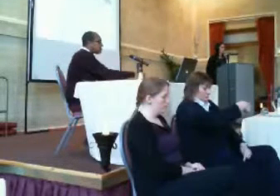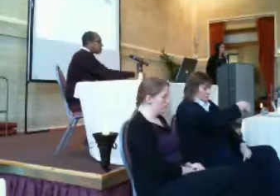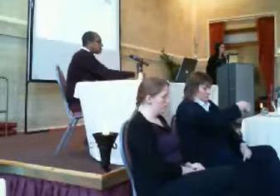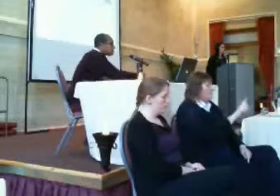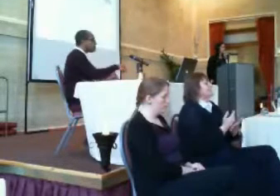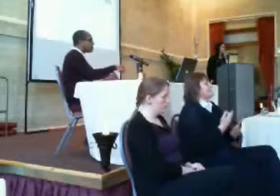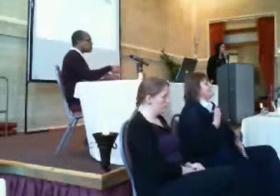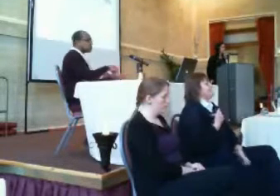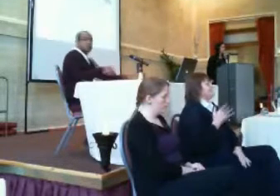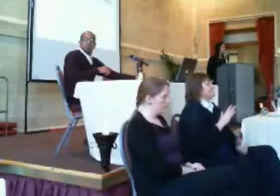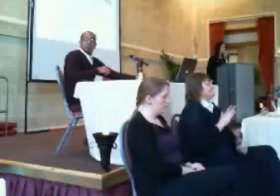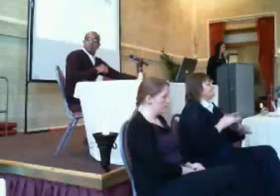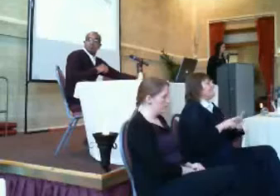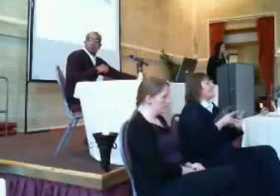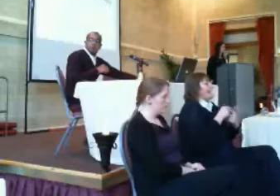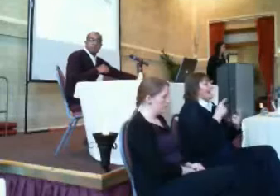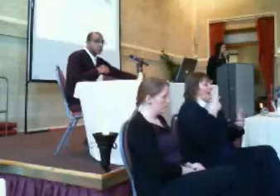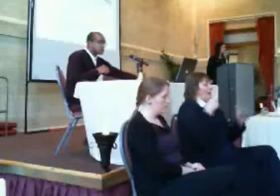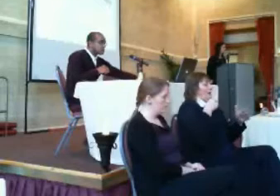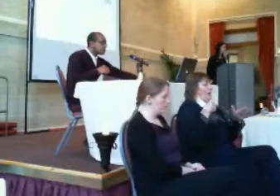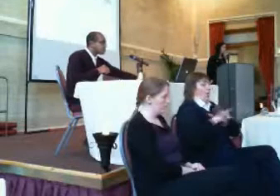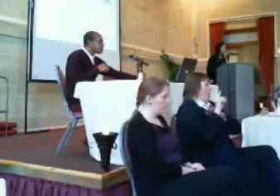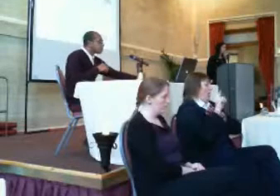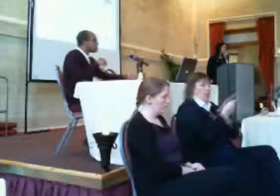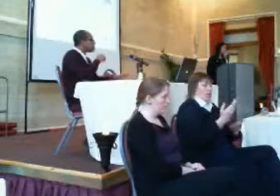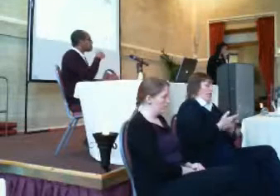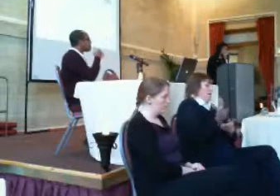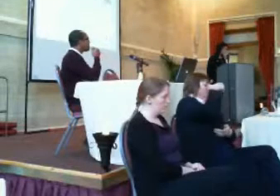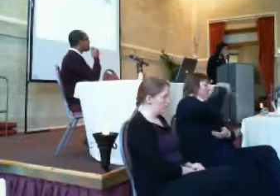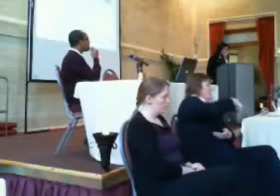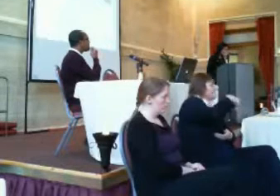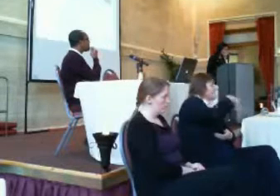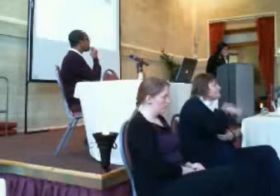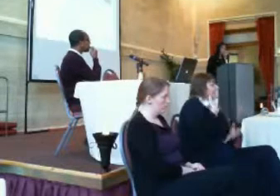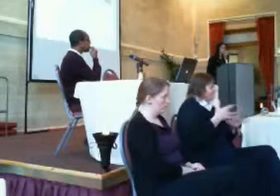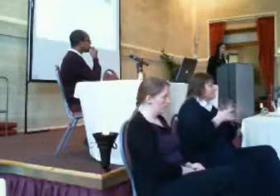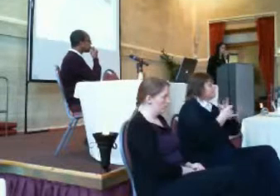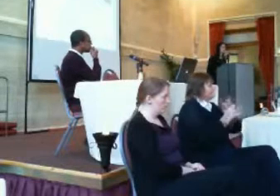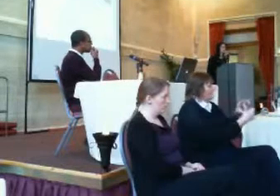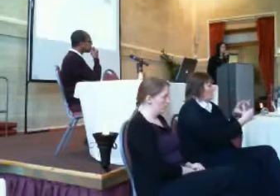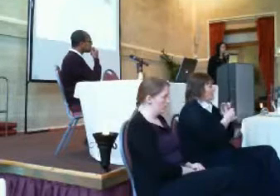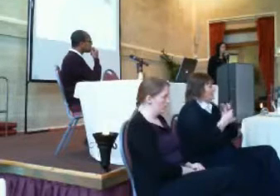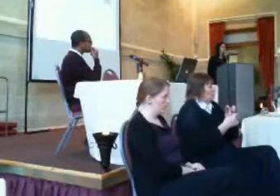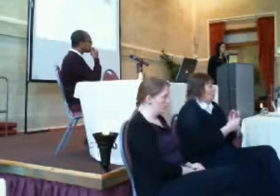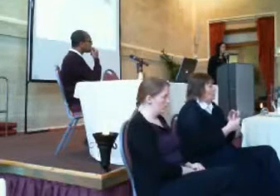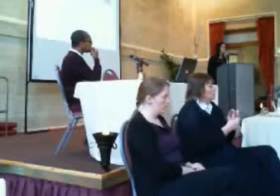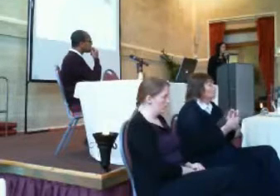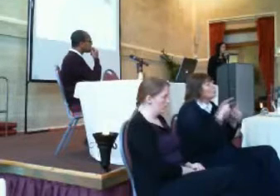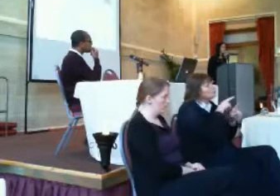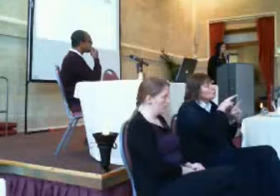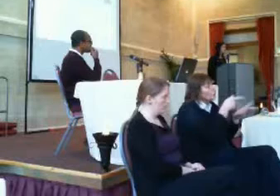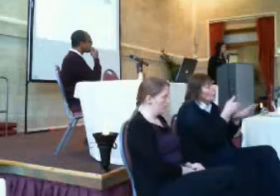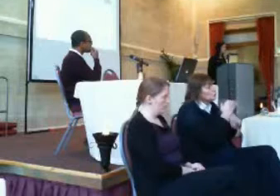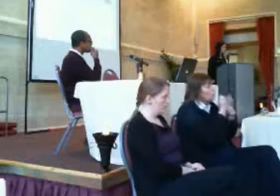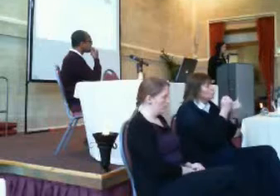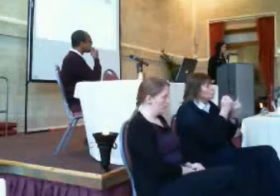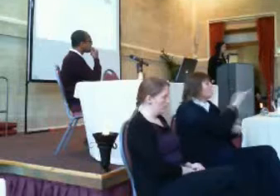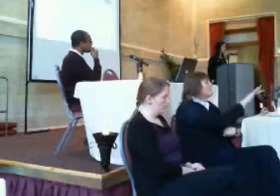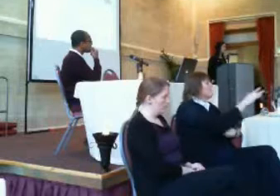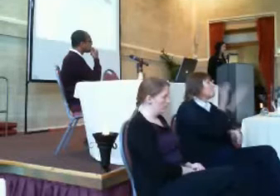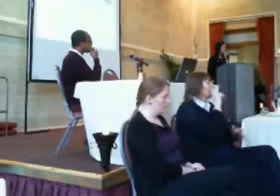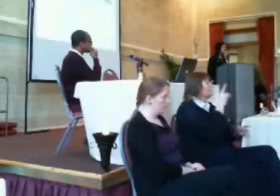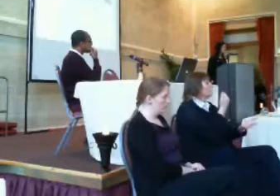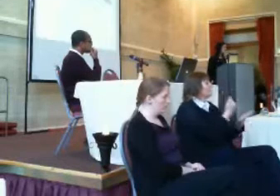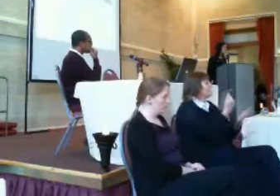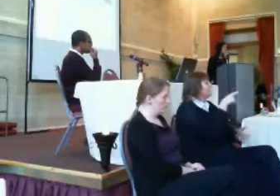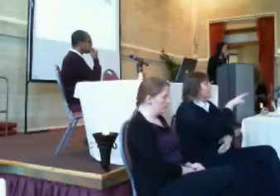can obtain refuge, and can live cohesively together. So those workshops look really fantastic in terms of the